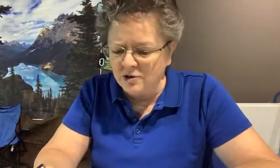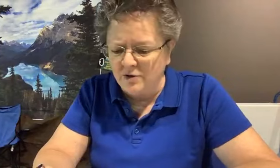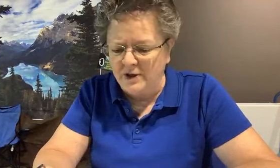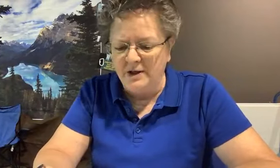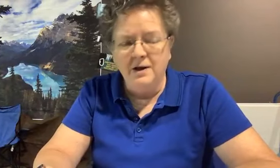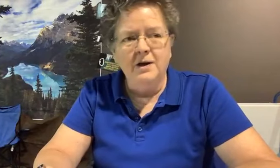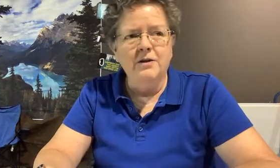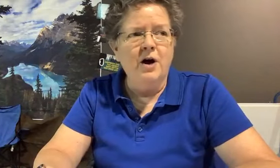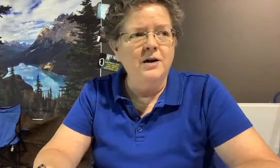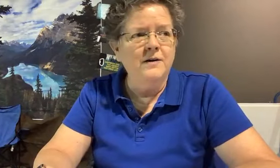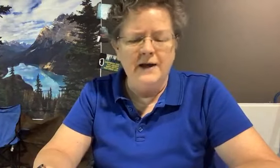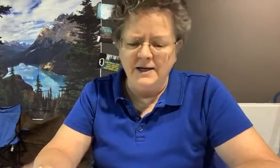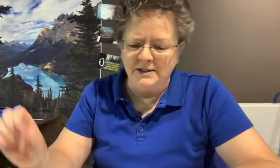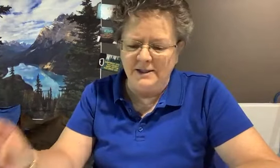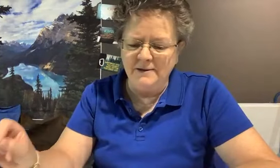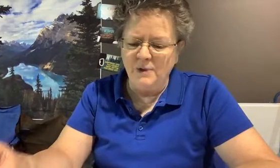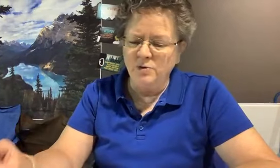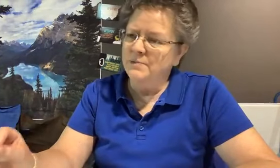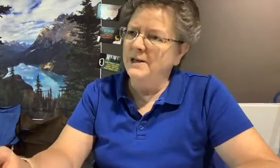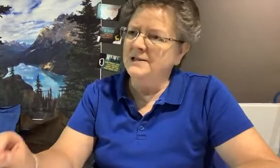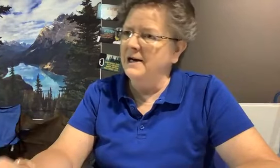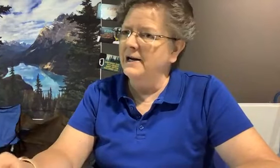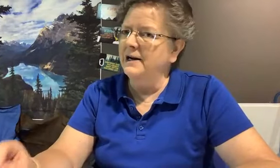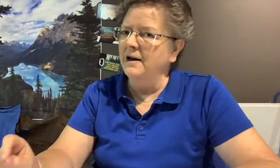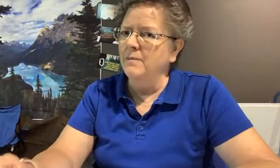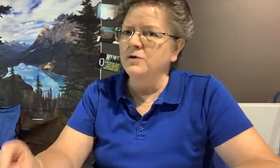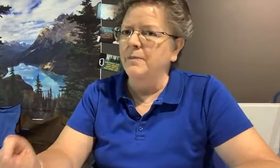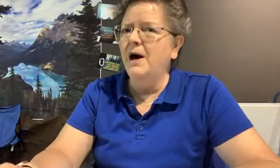actually thought of as the most messianic and most